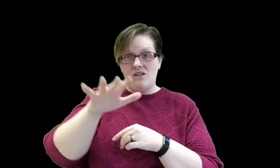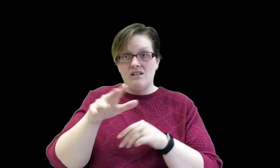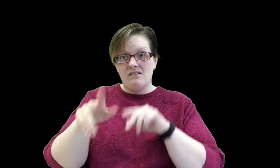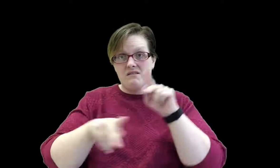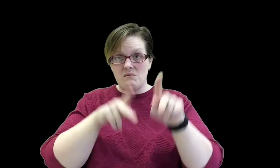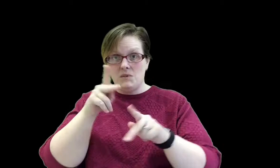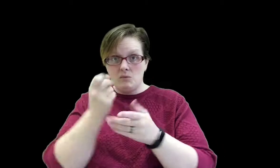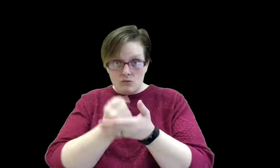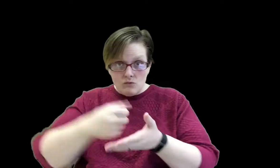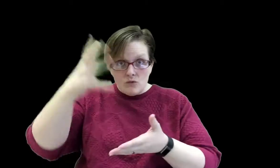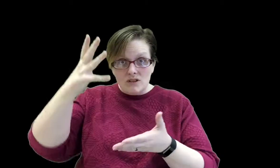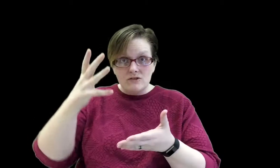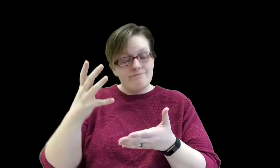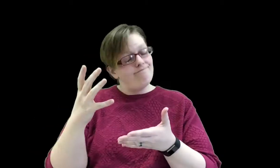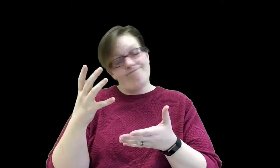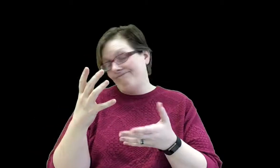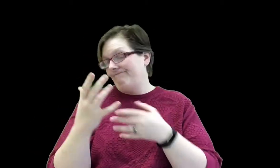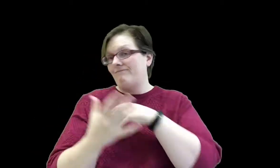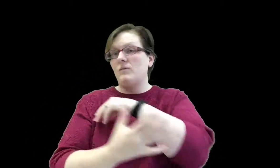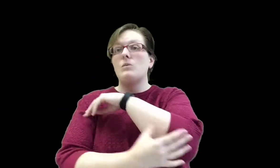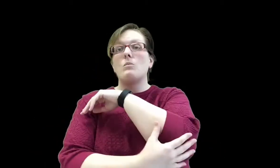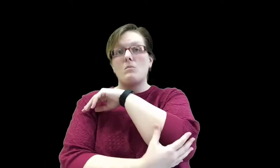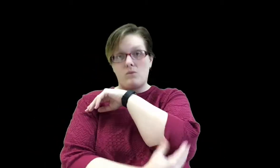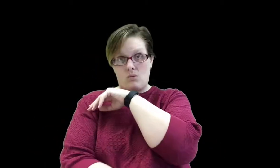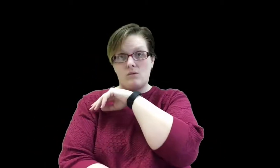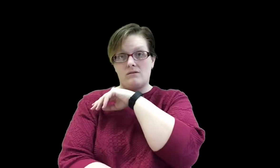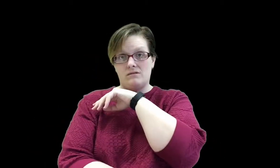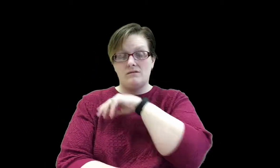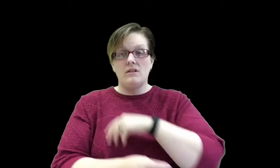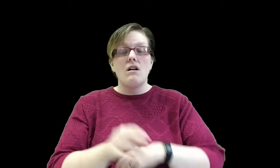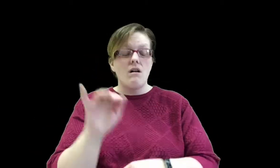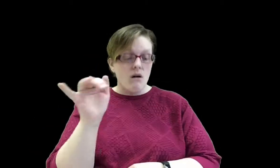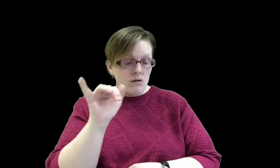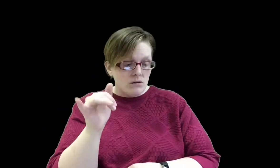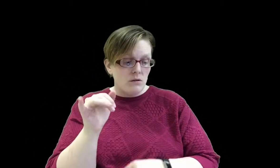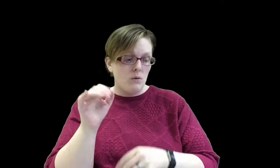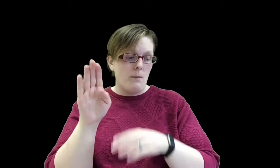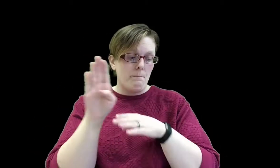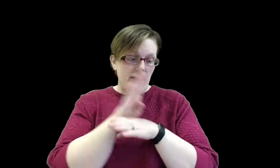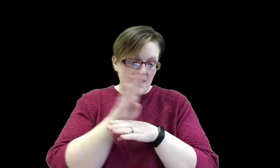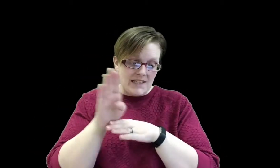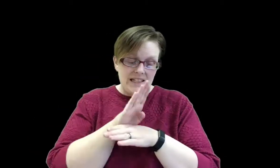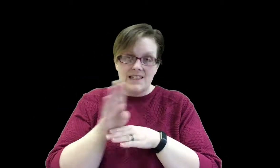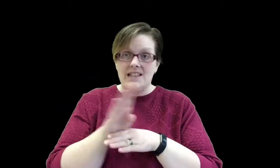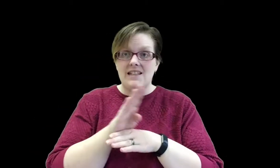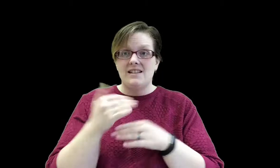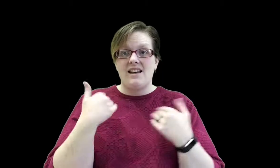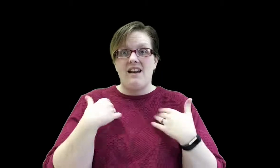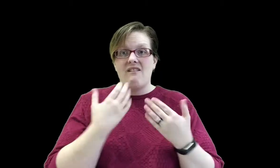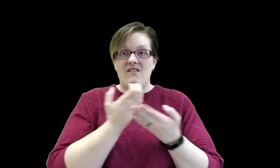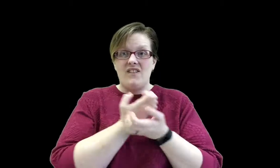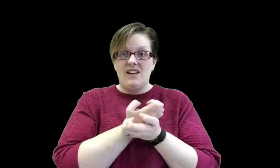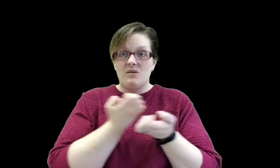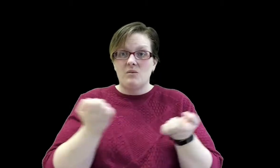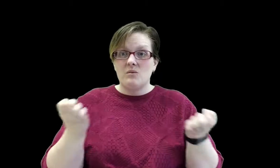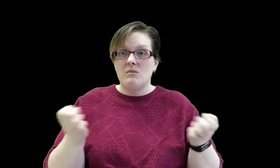result is that the people who live there are not rich, they're very poor. Also, businesses,